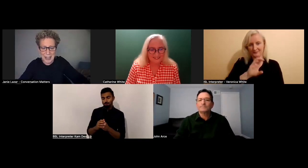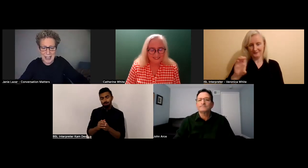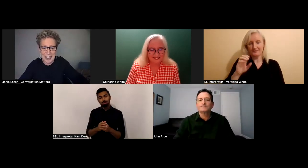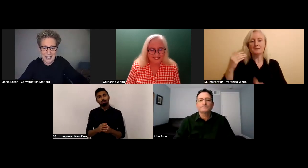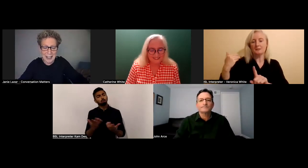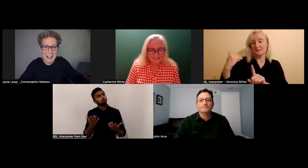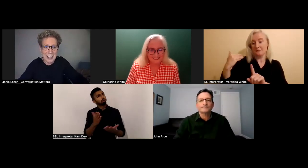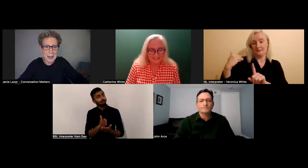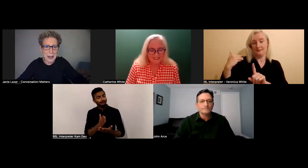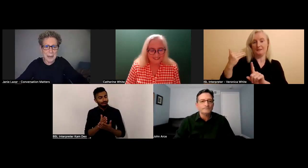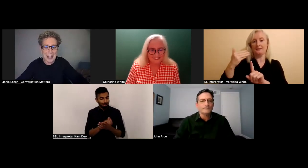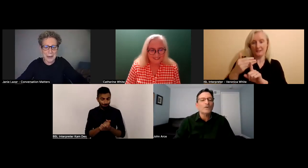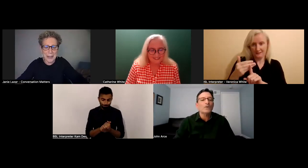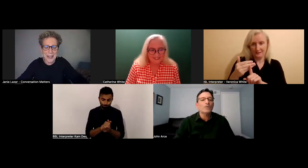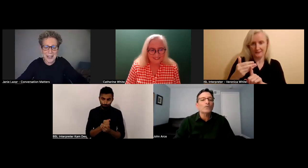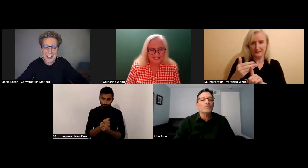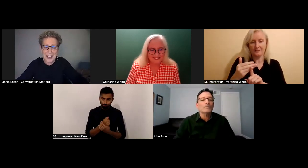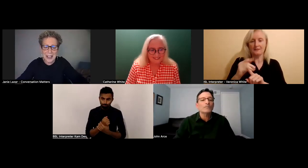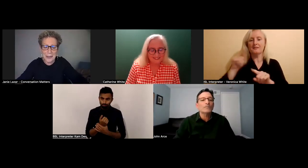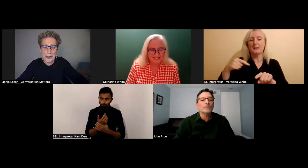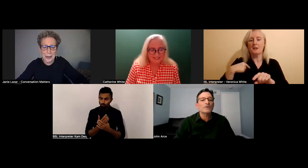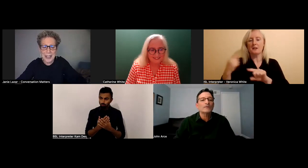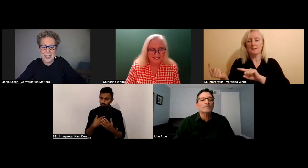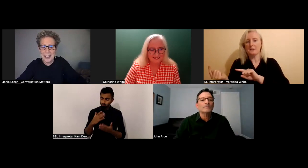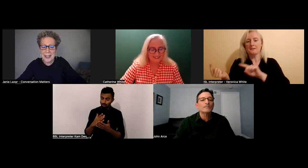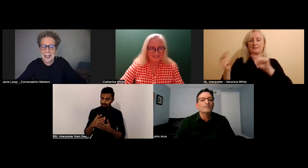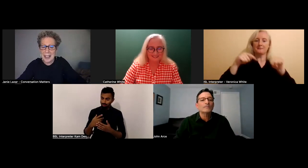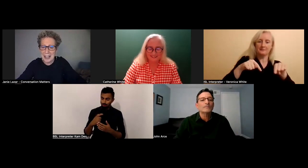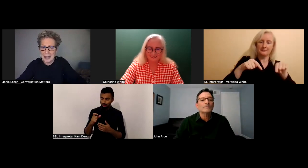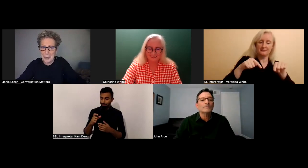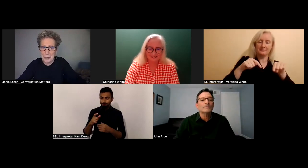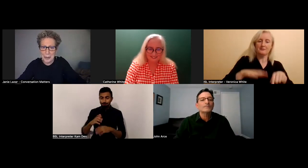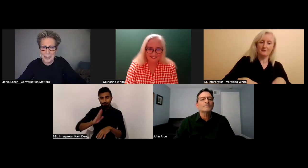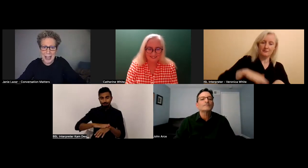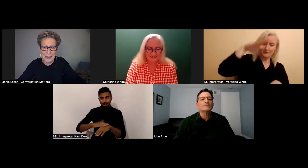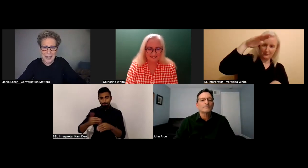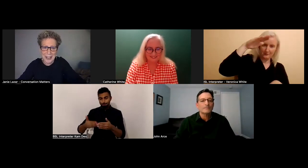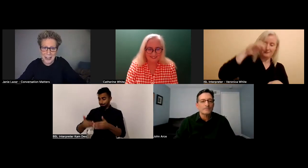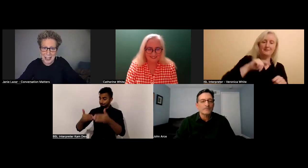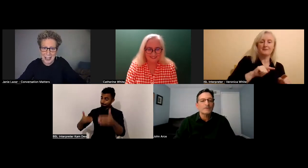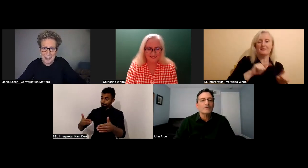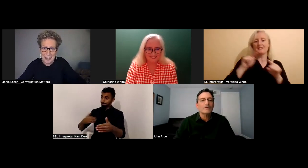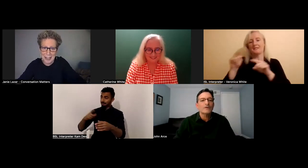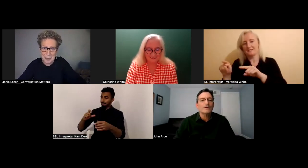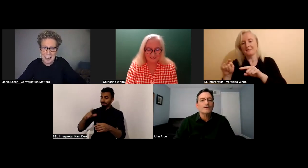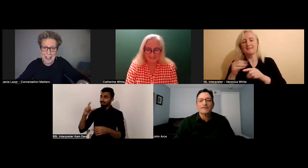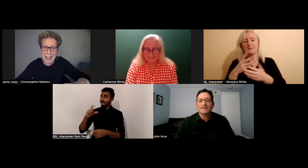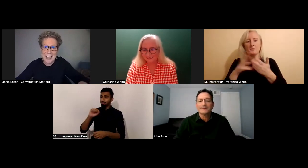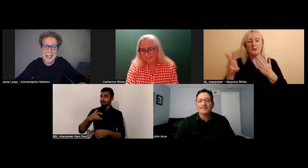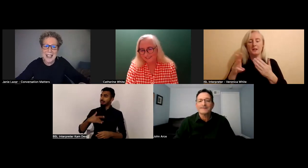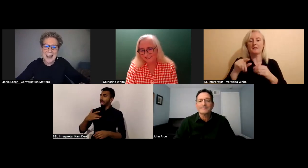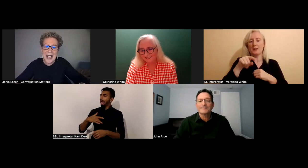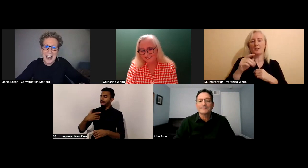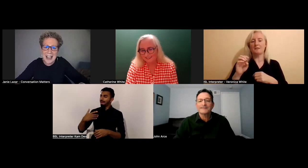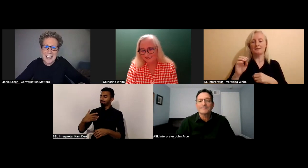is really, I suppose, going backwards and forwards through Catherine's early life, her